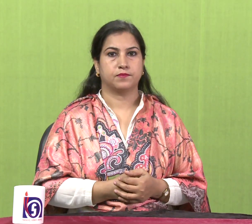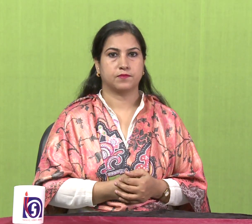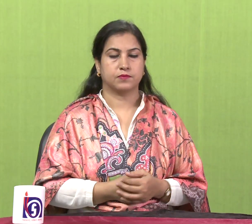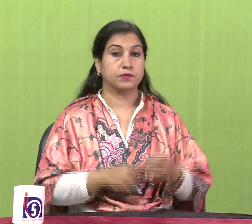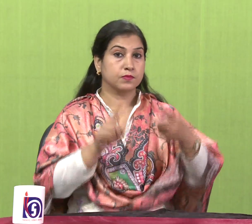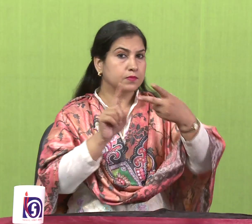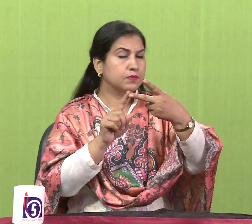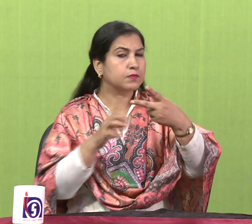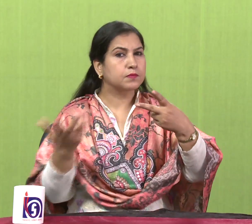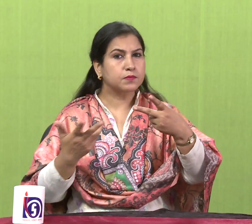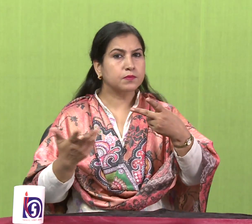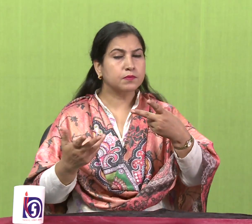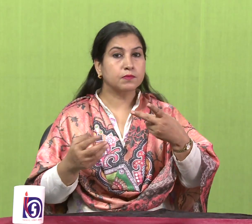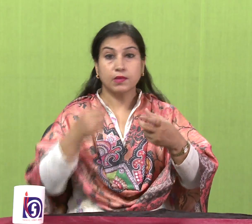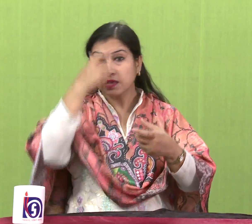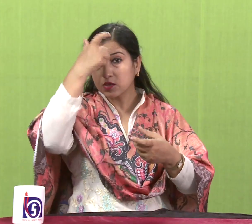and second is human disasters.